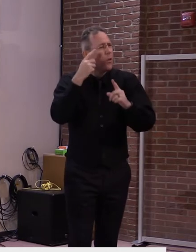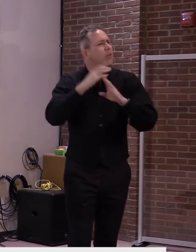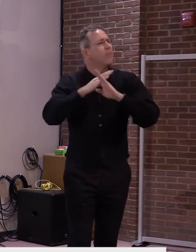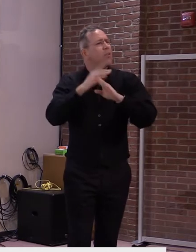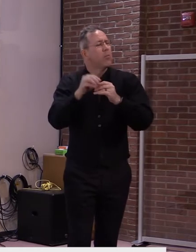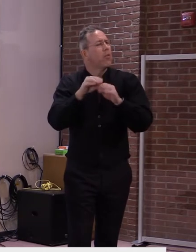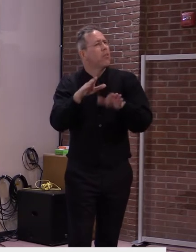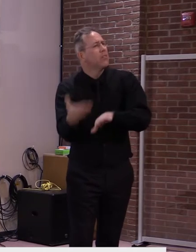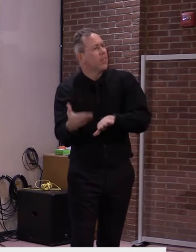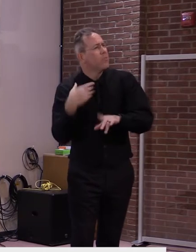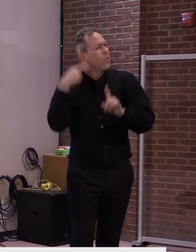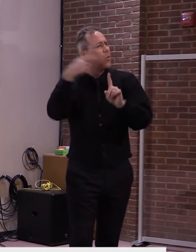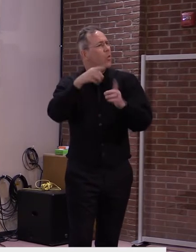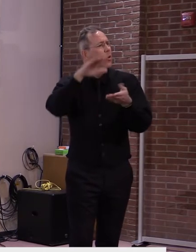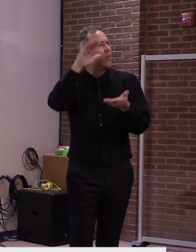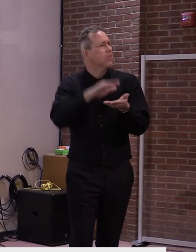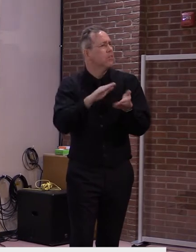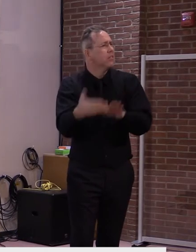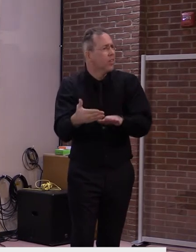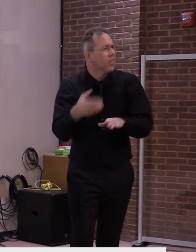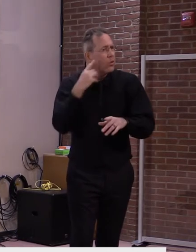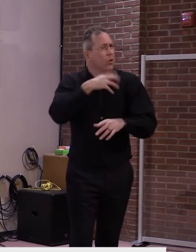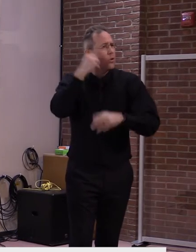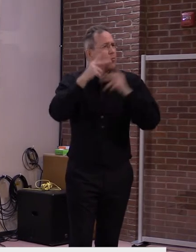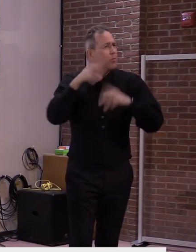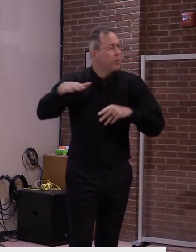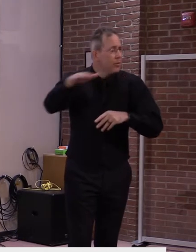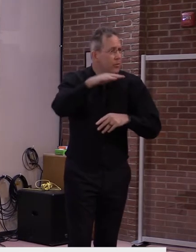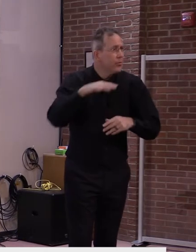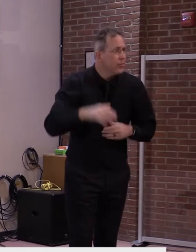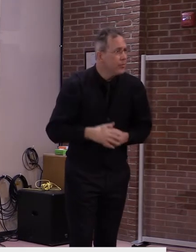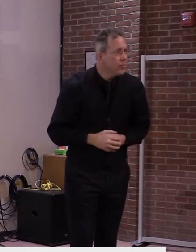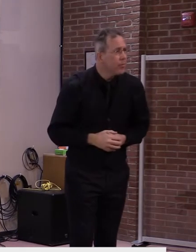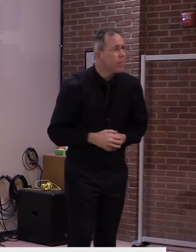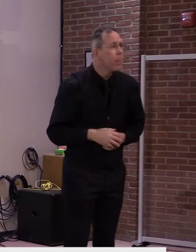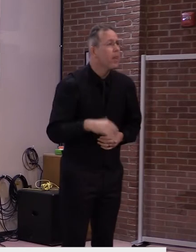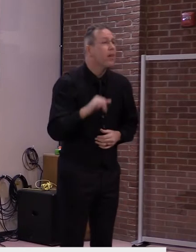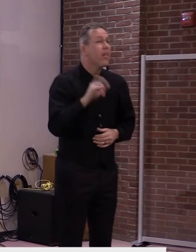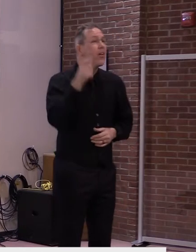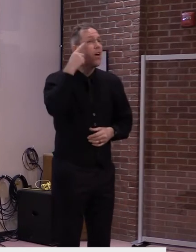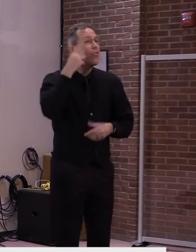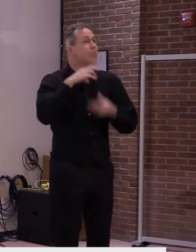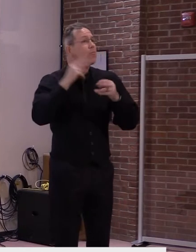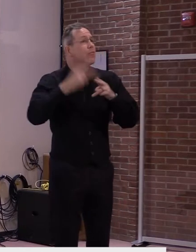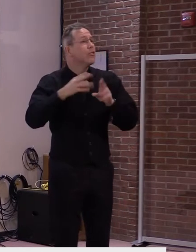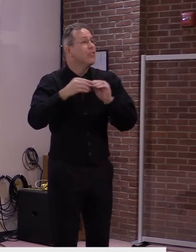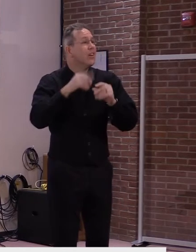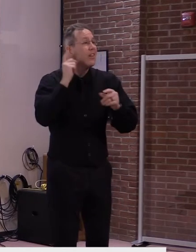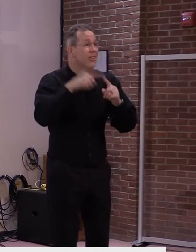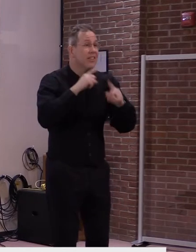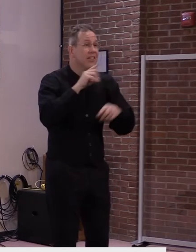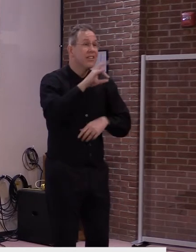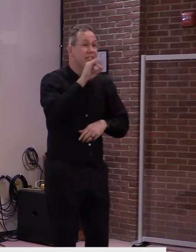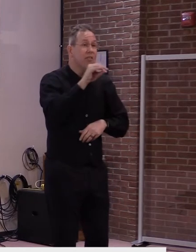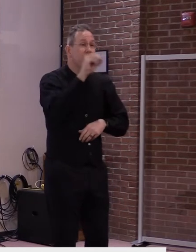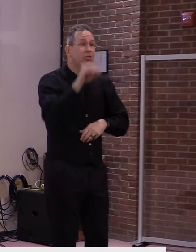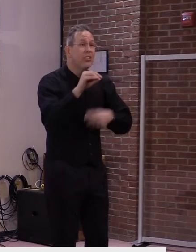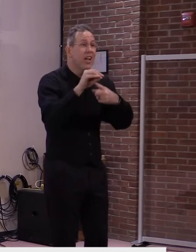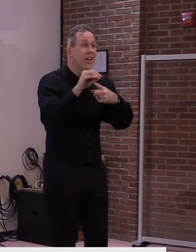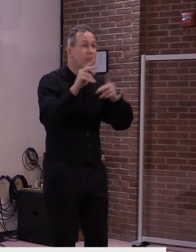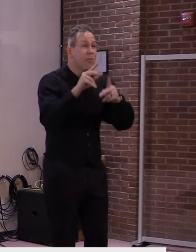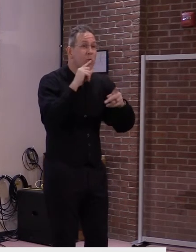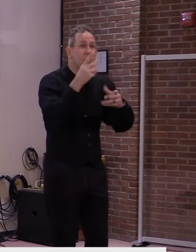and simple. As the governor said, over 70% of Vermont's COVID-19 deaths have been